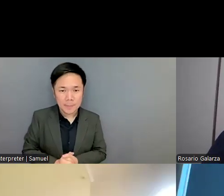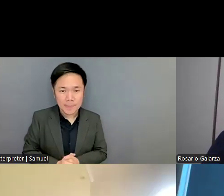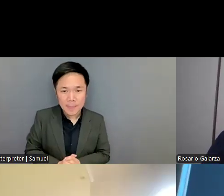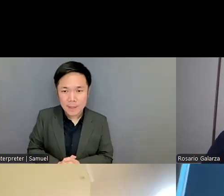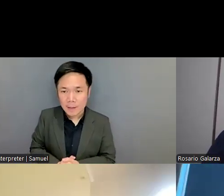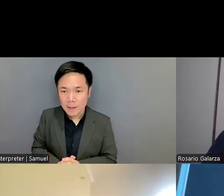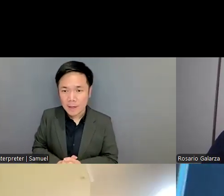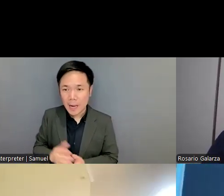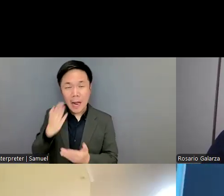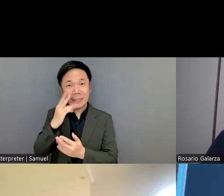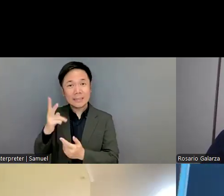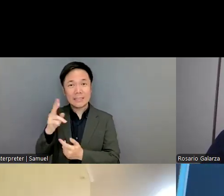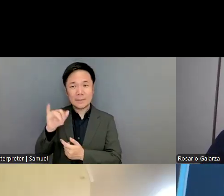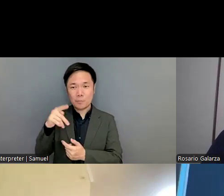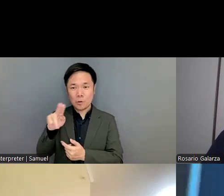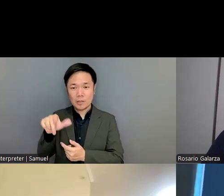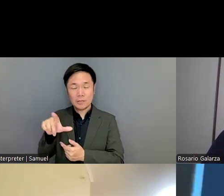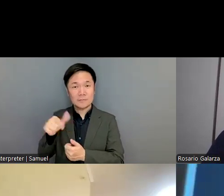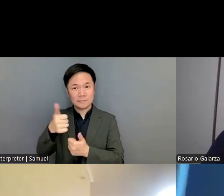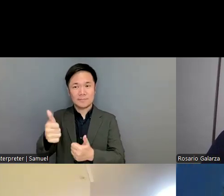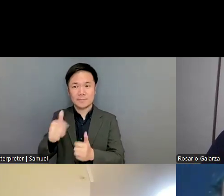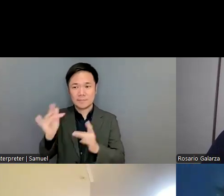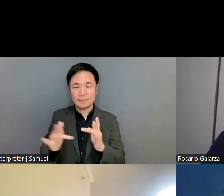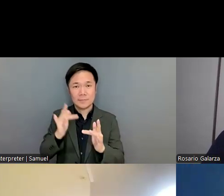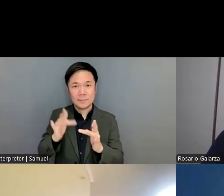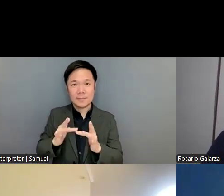people here. Okay. I don't know.